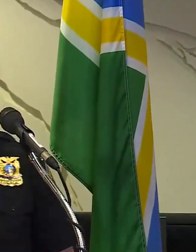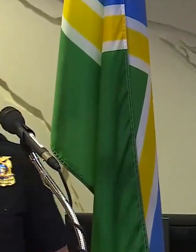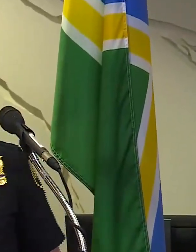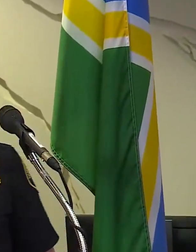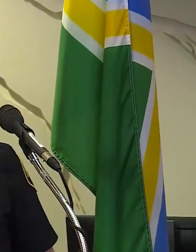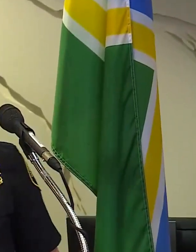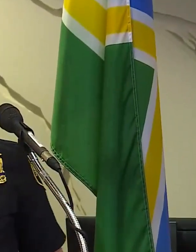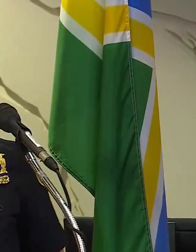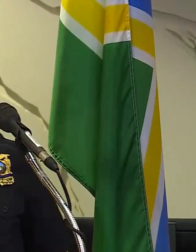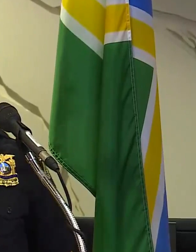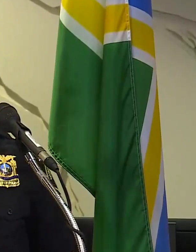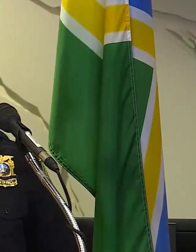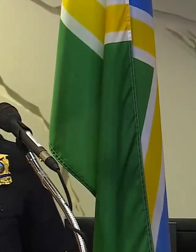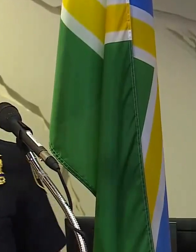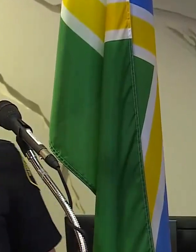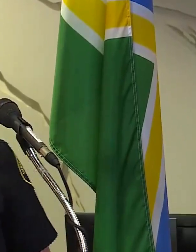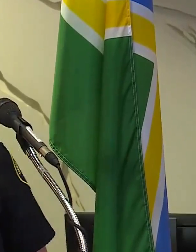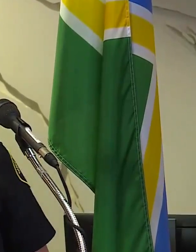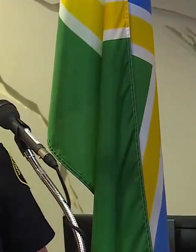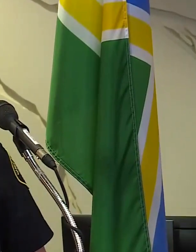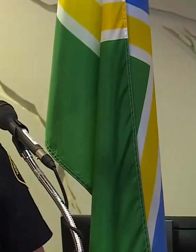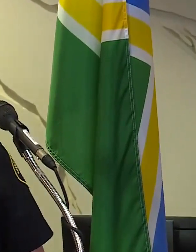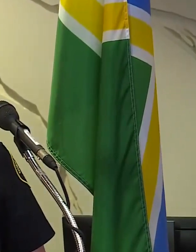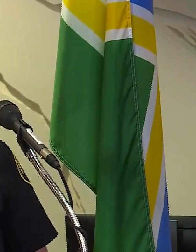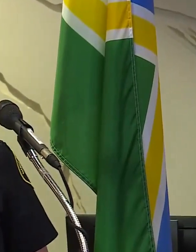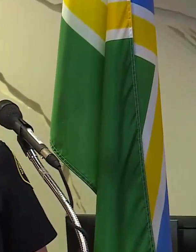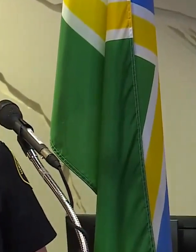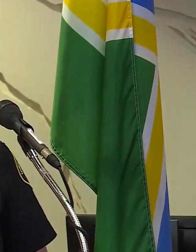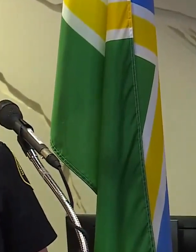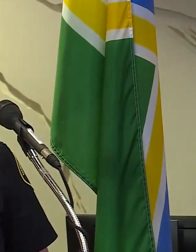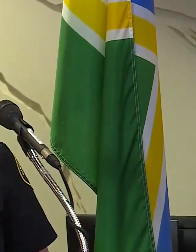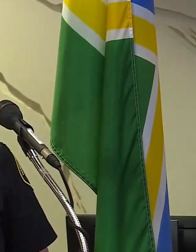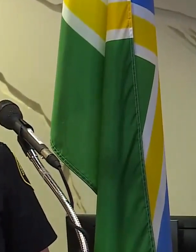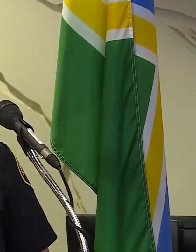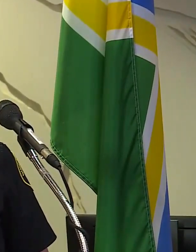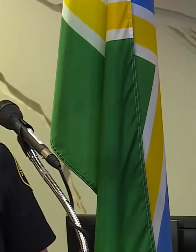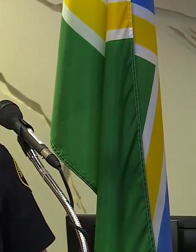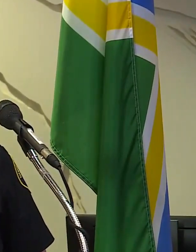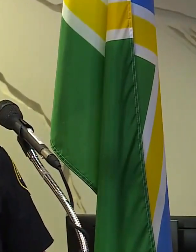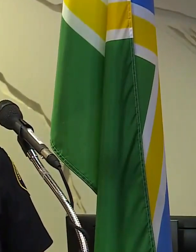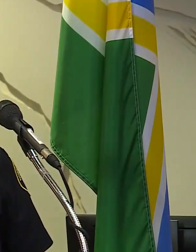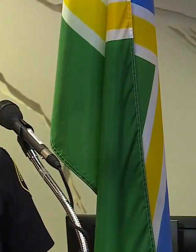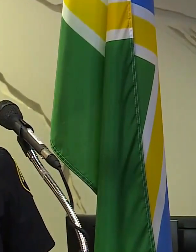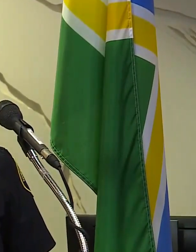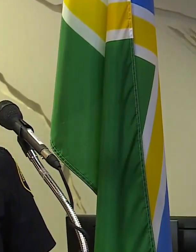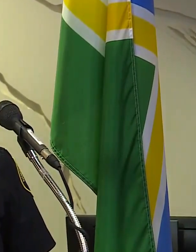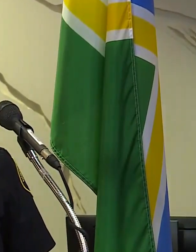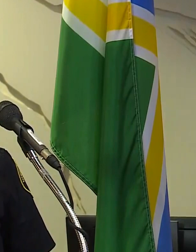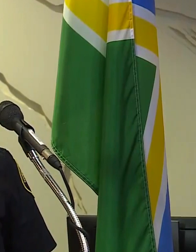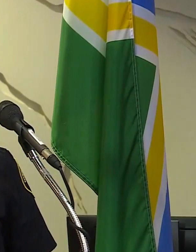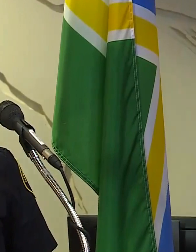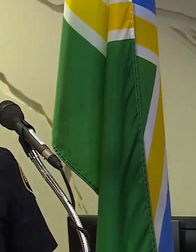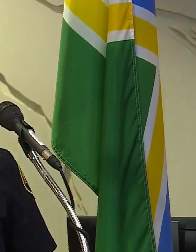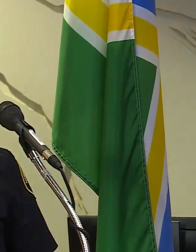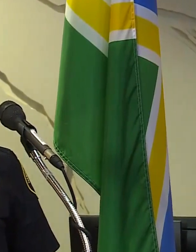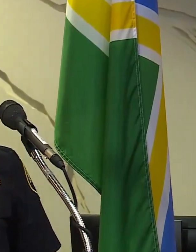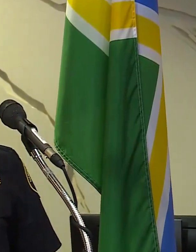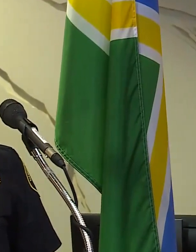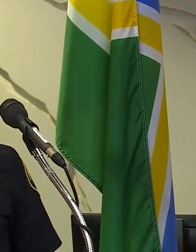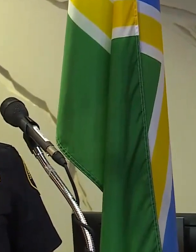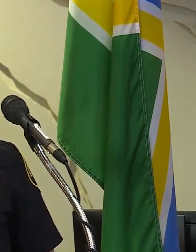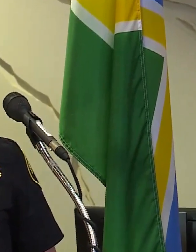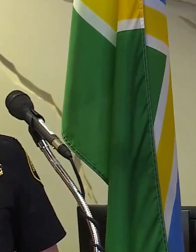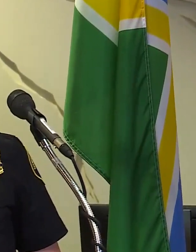Good morning. I'm Jamie Resch, Chief of the Portland Police Bureau. When I went off on my mandatory furlough leave, I left a city that was on the precipice